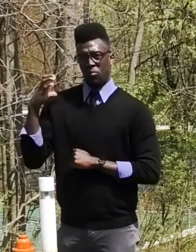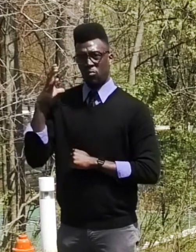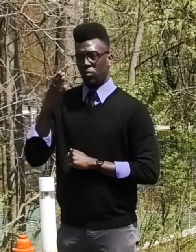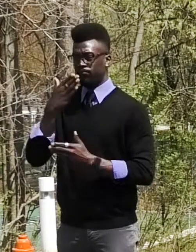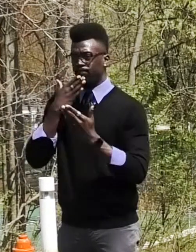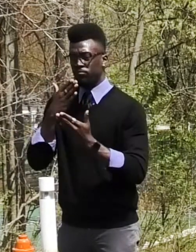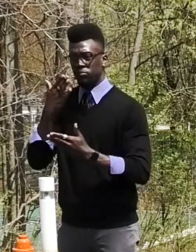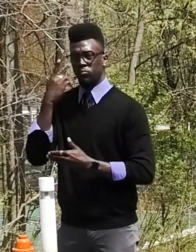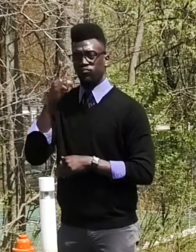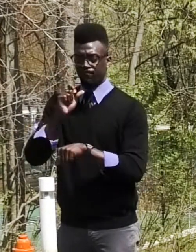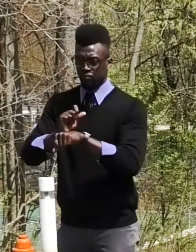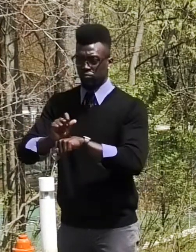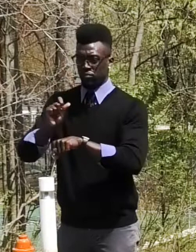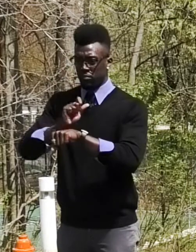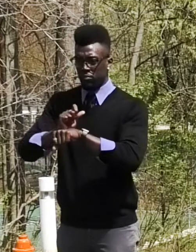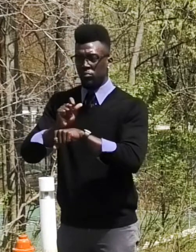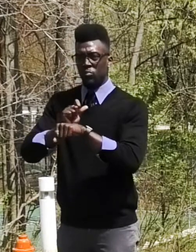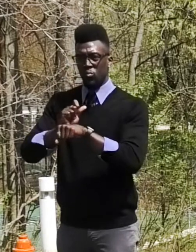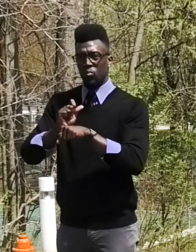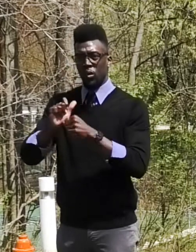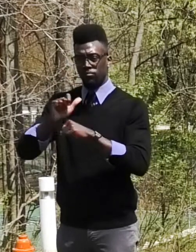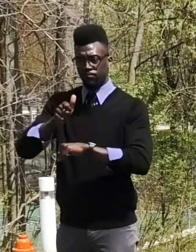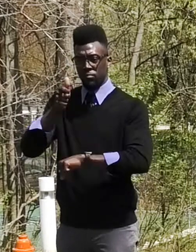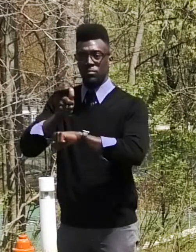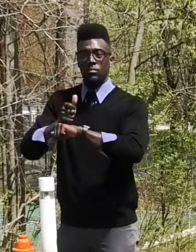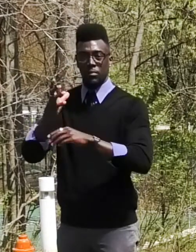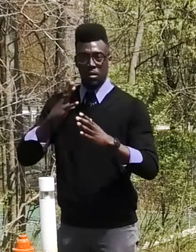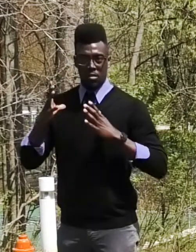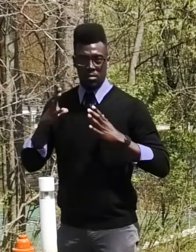to help us implement this holiday.